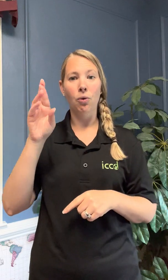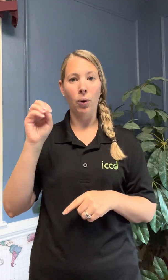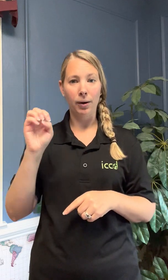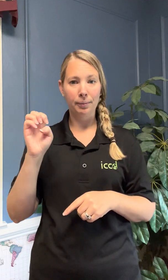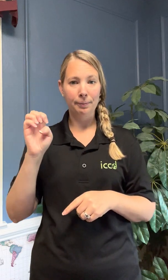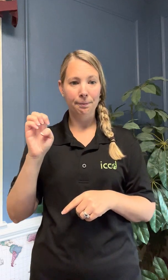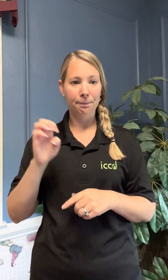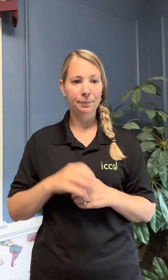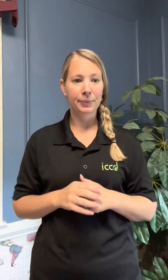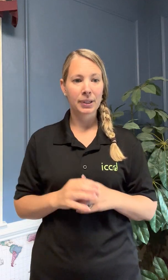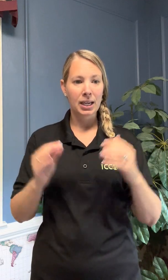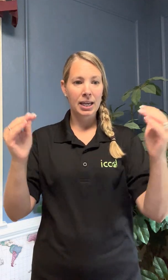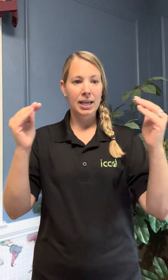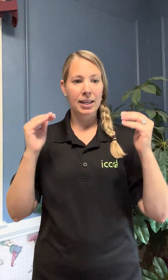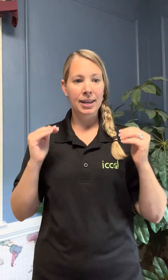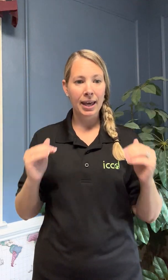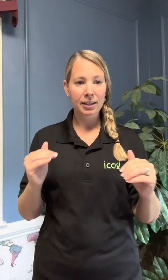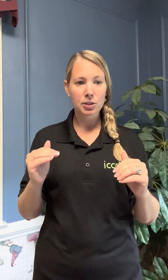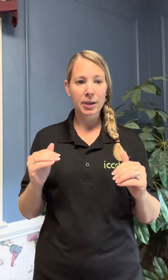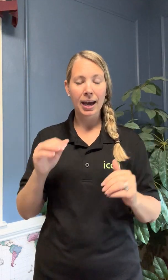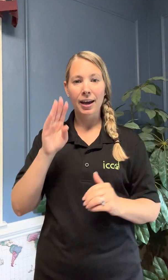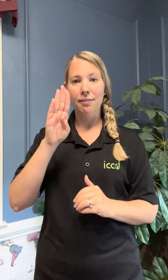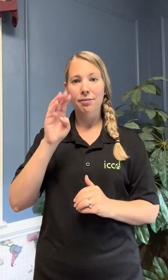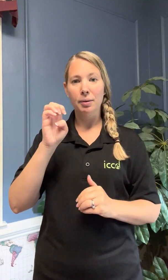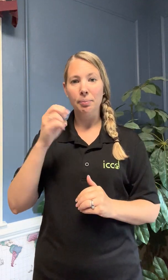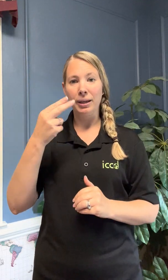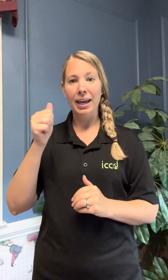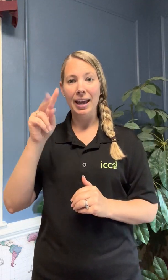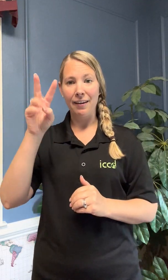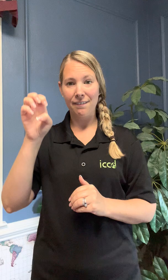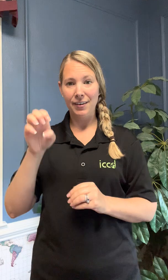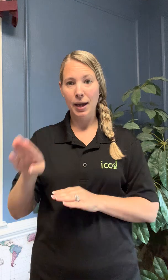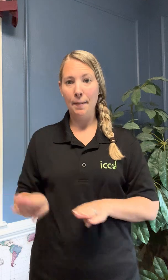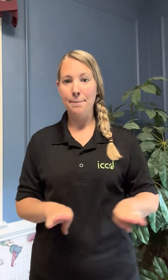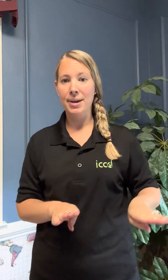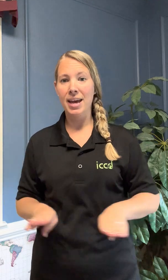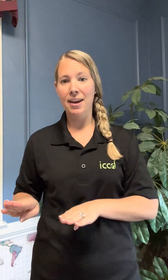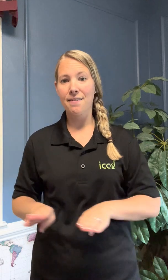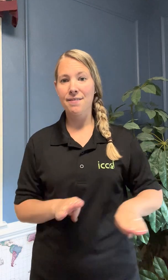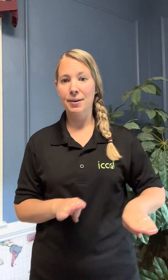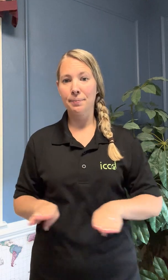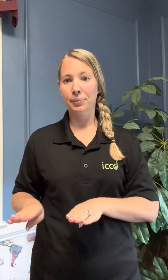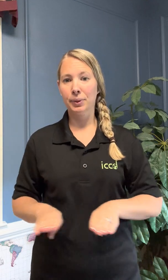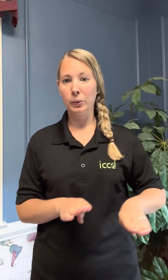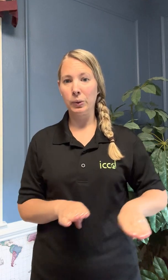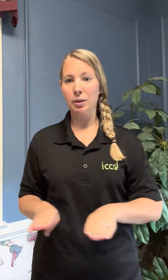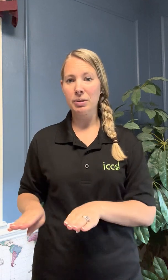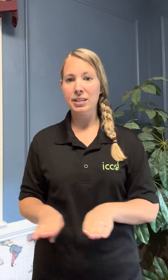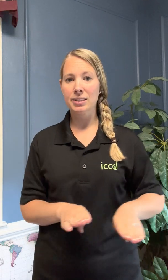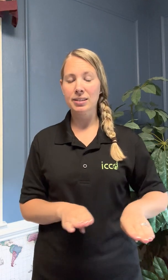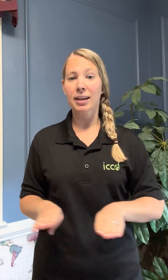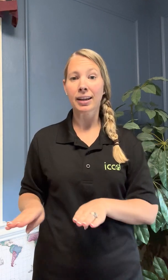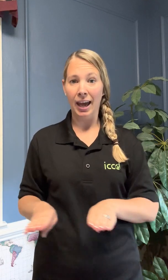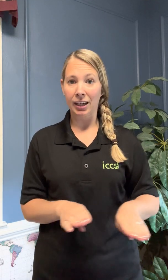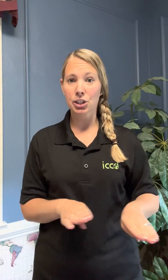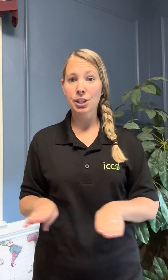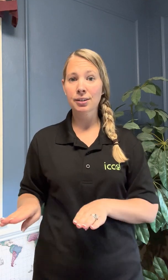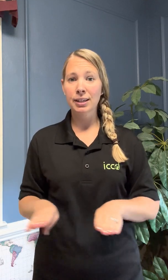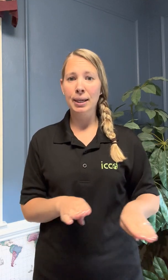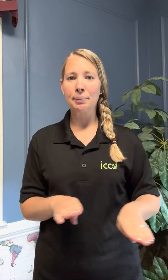before. Next we have behave, behave. With the B's in action,